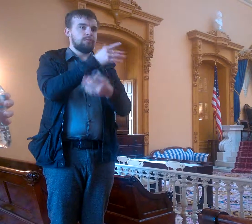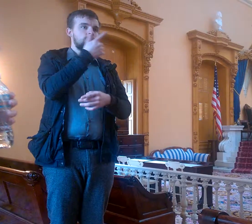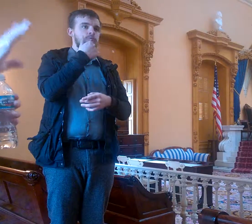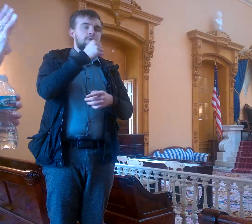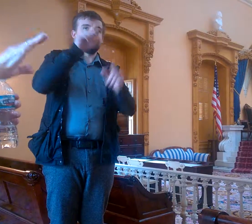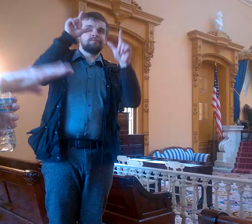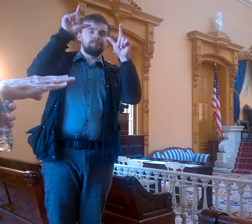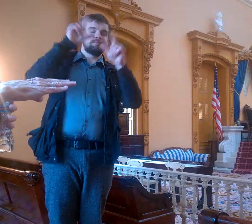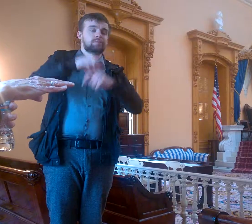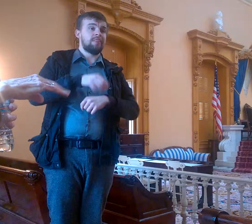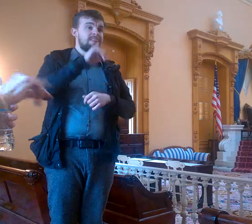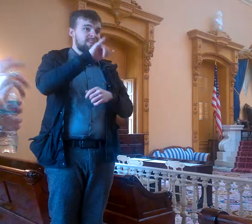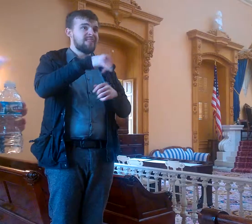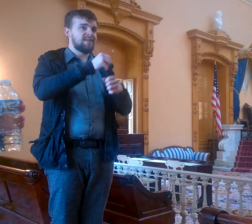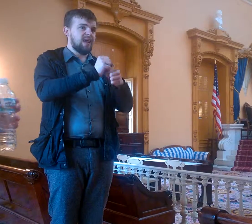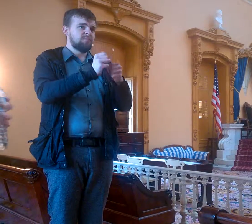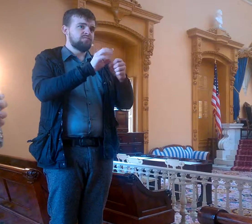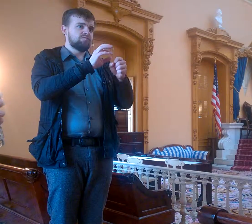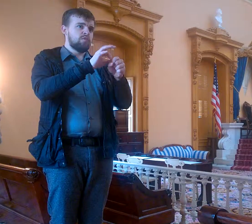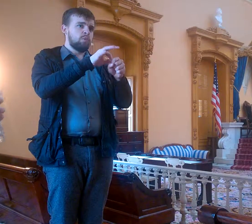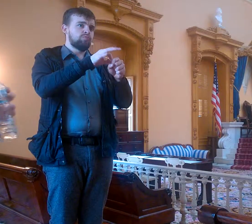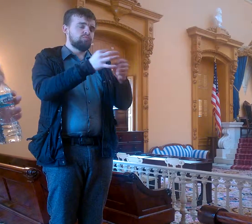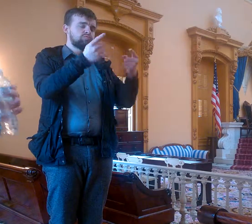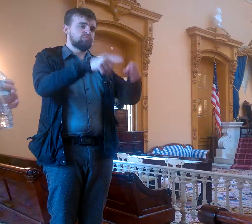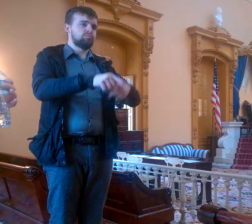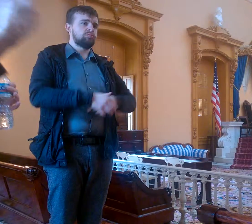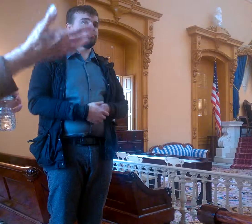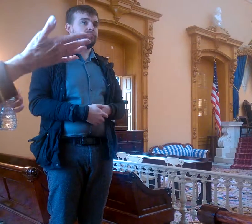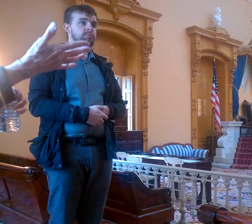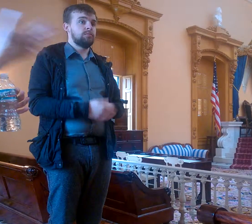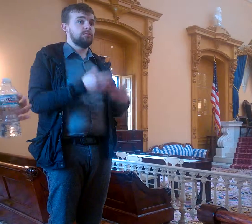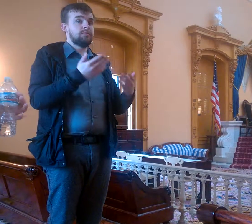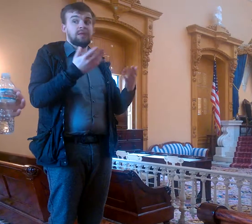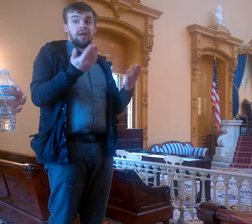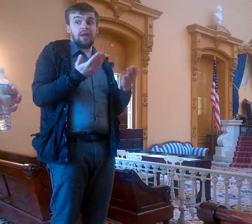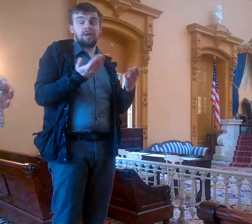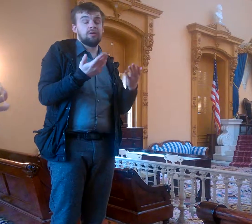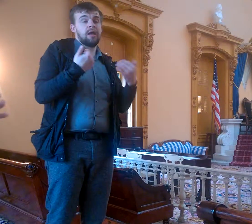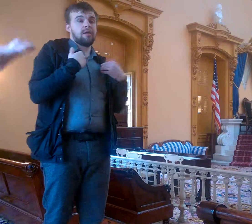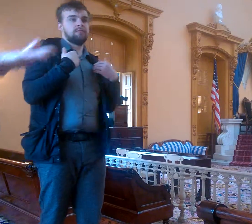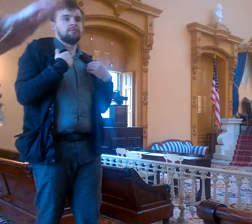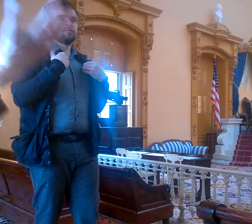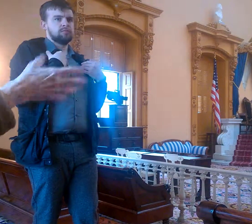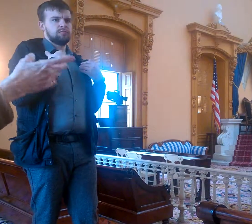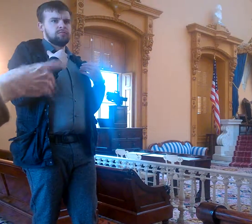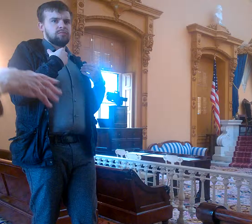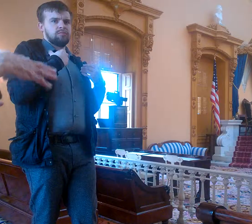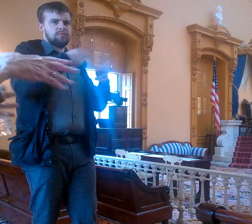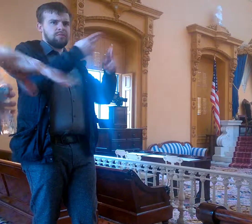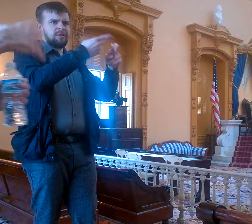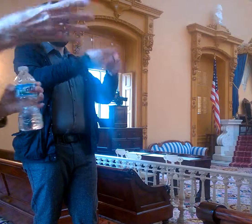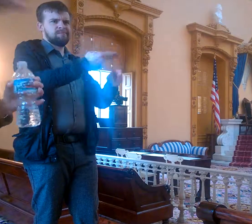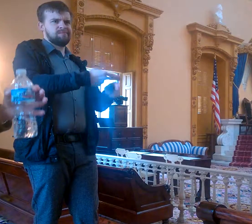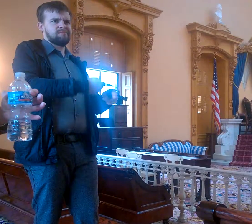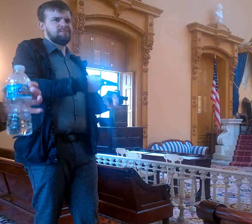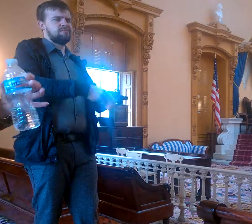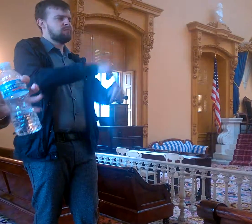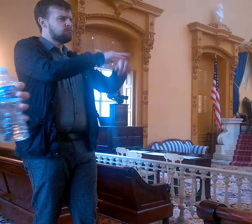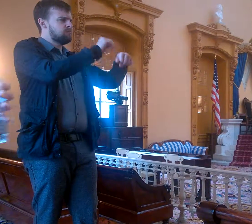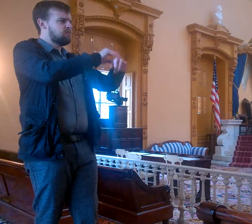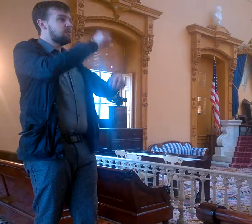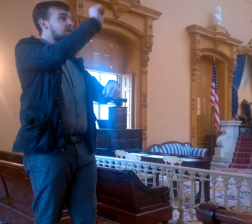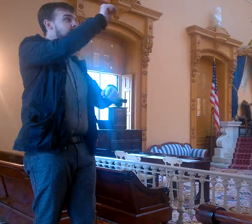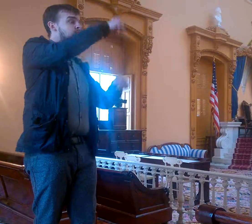That's how they vote over there. Here, they just call the roll, and they would say yay or